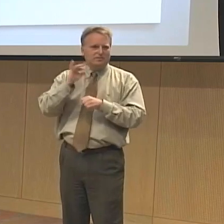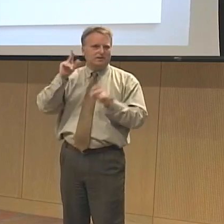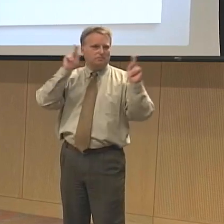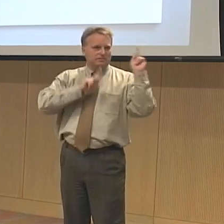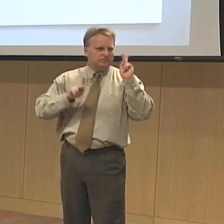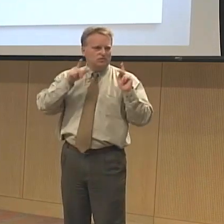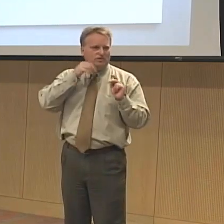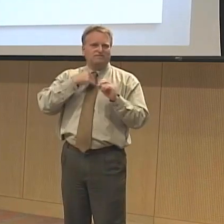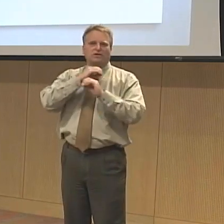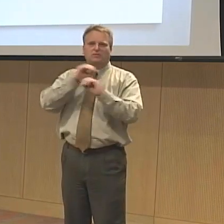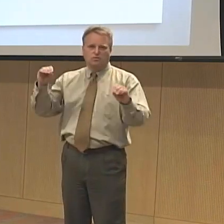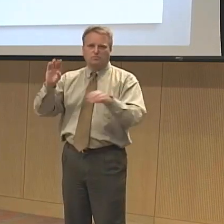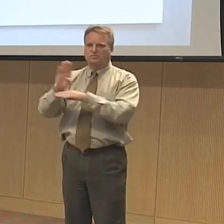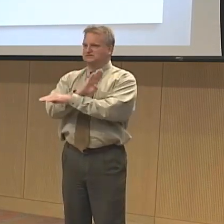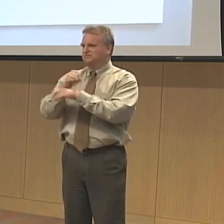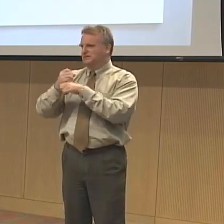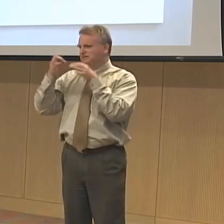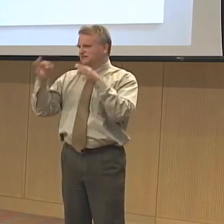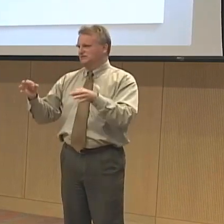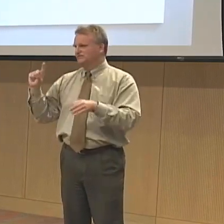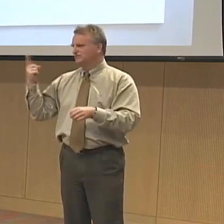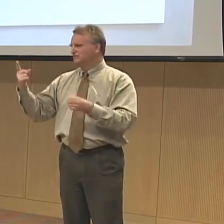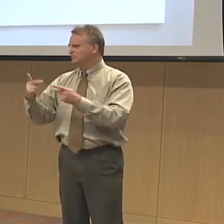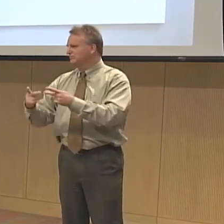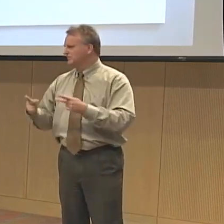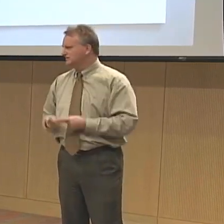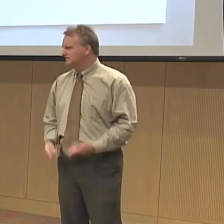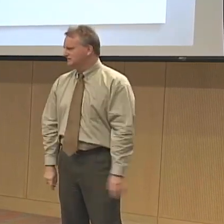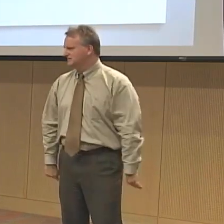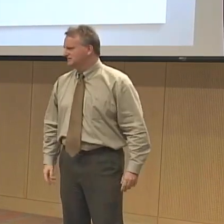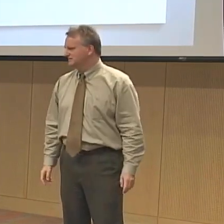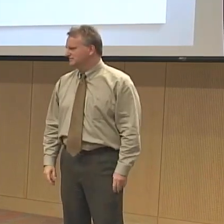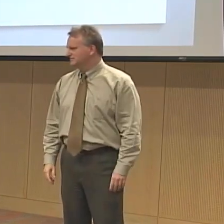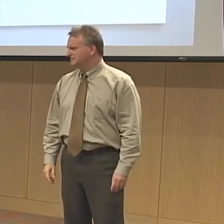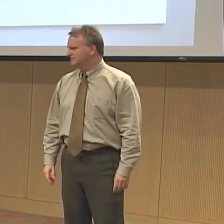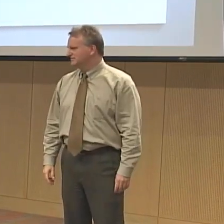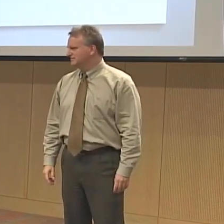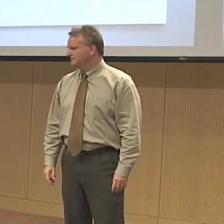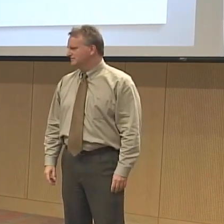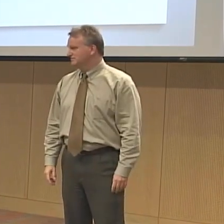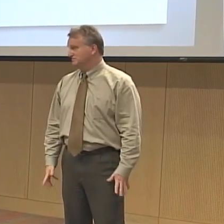decisions are made by people who have no business making these decisions in the first place.